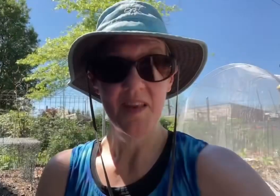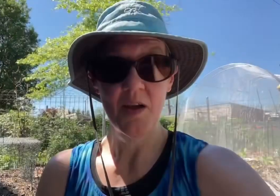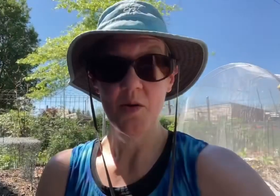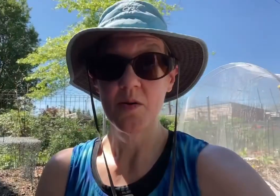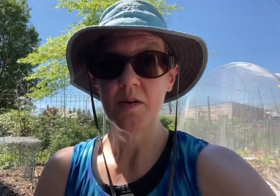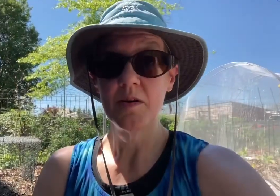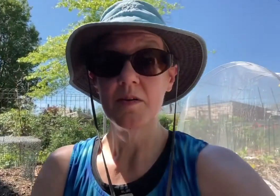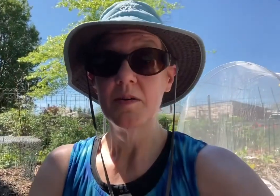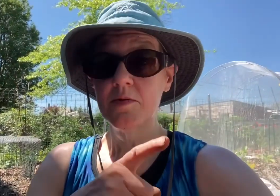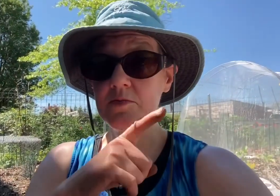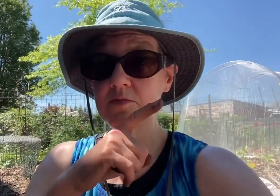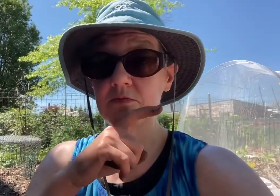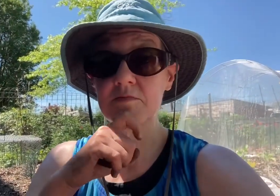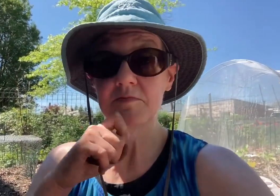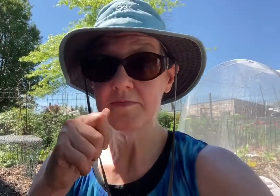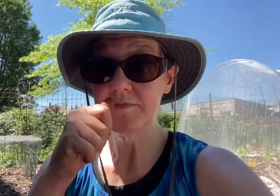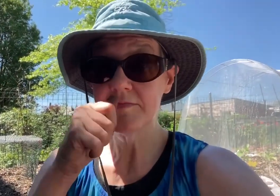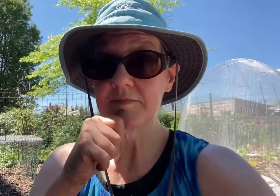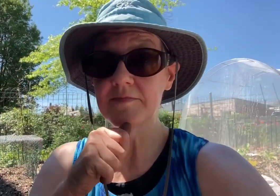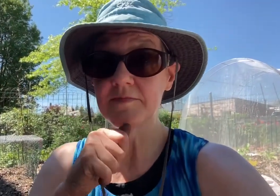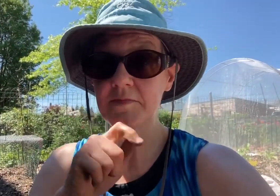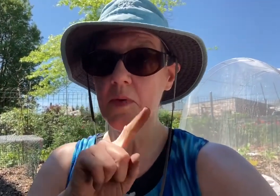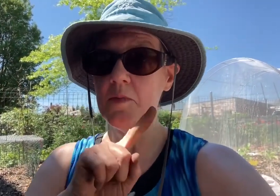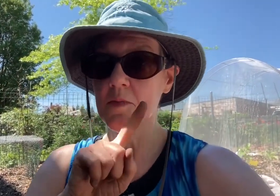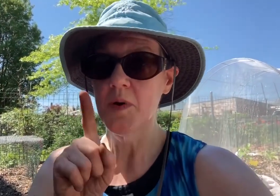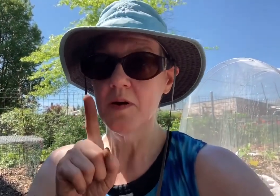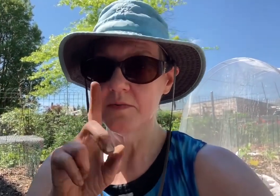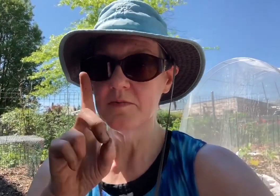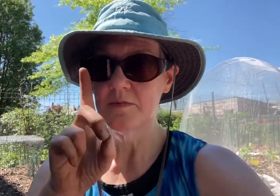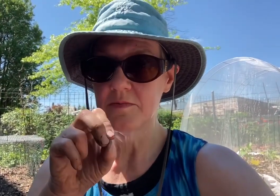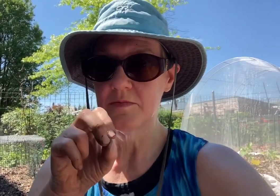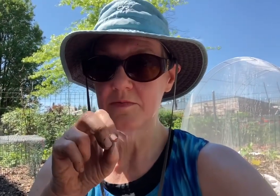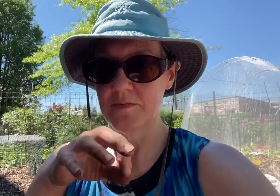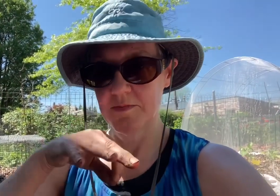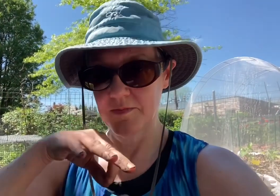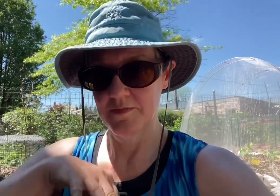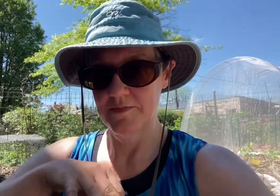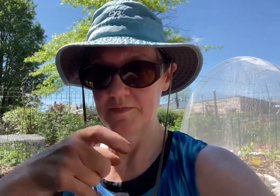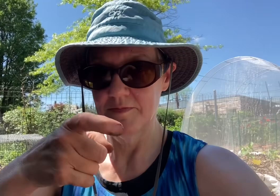While sunflowers are drought tolerant, they do benefit from mulch.